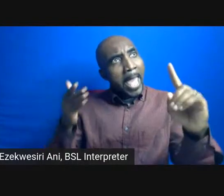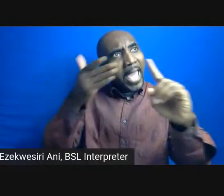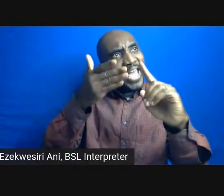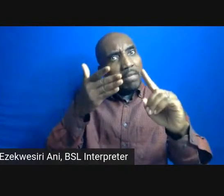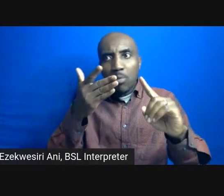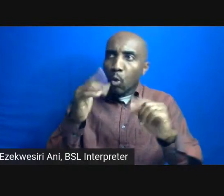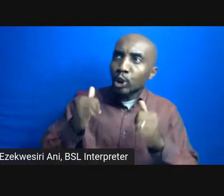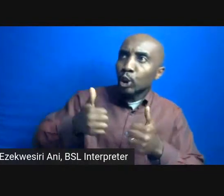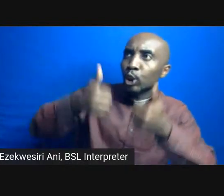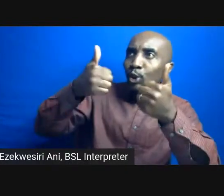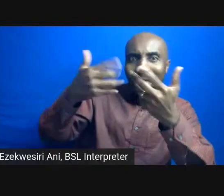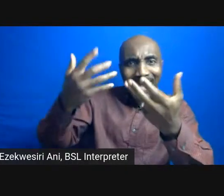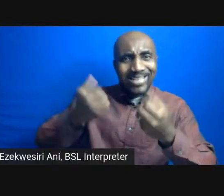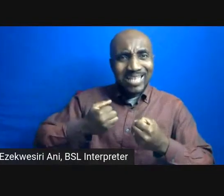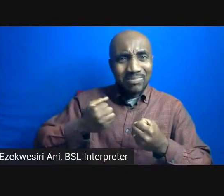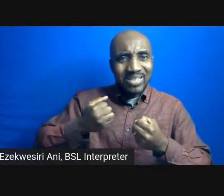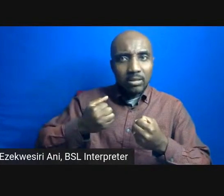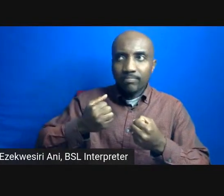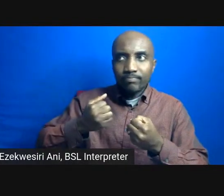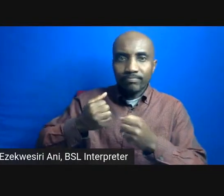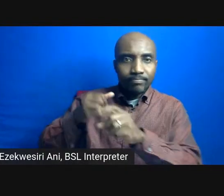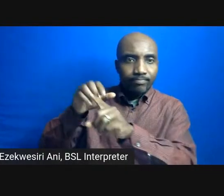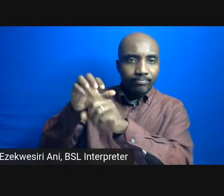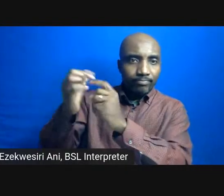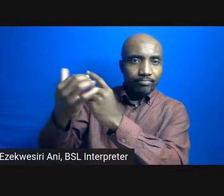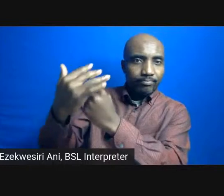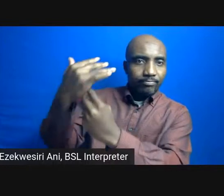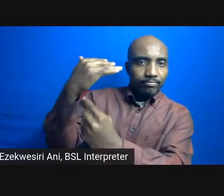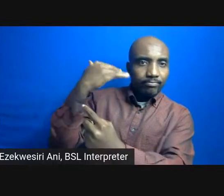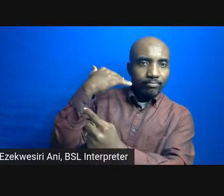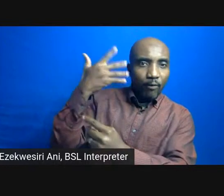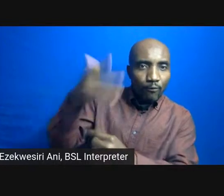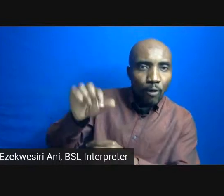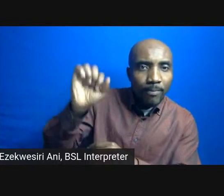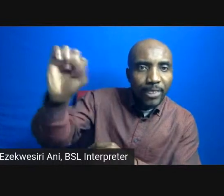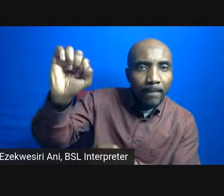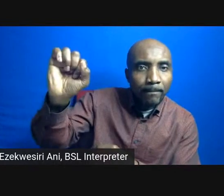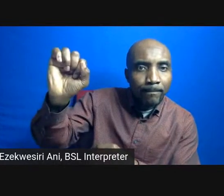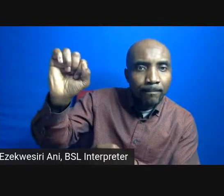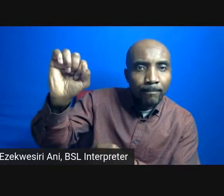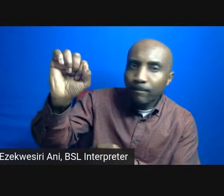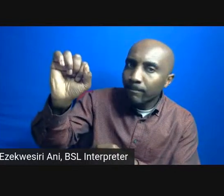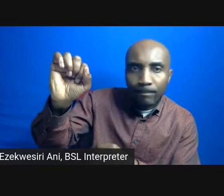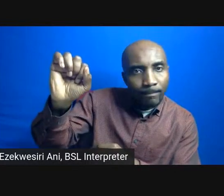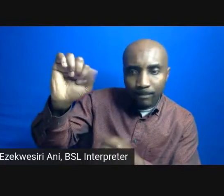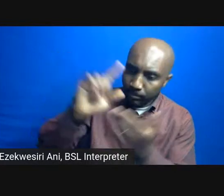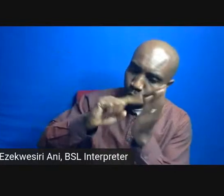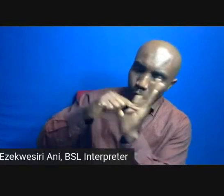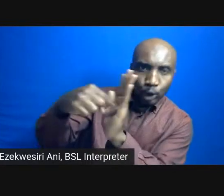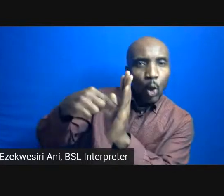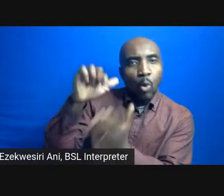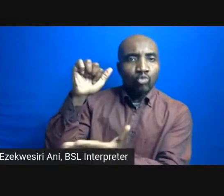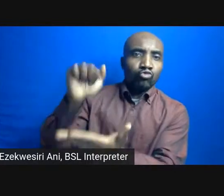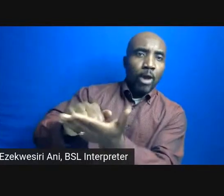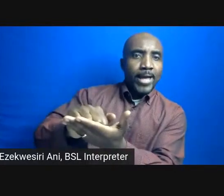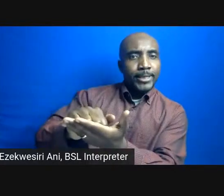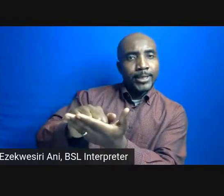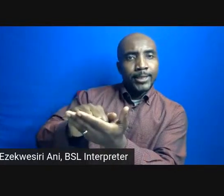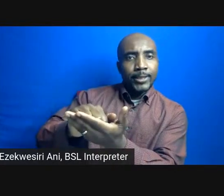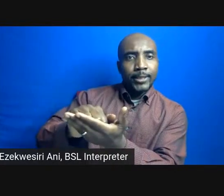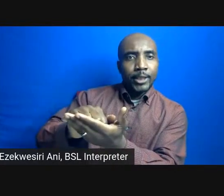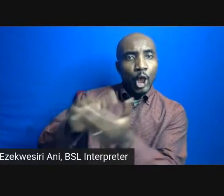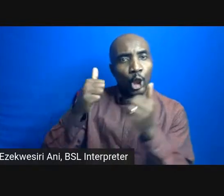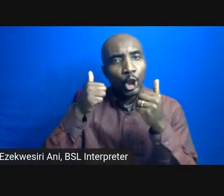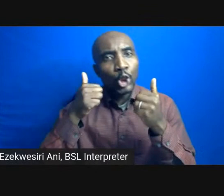and acceptable was also based on the colonizer as a symbol of what is right,